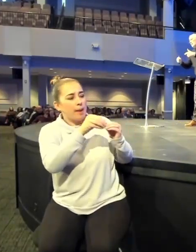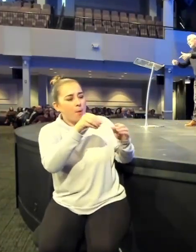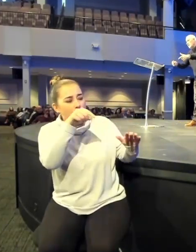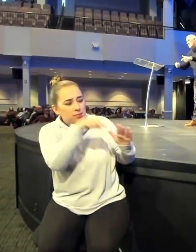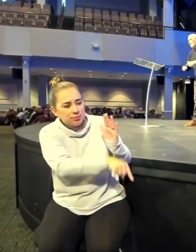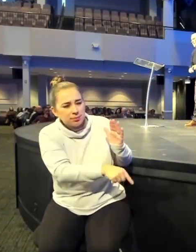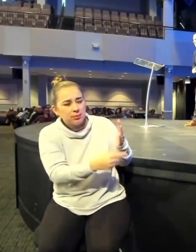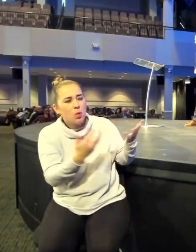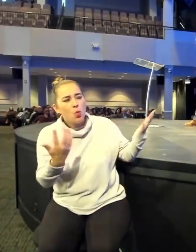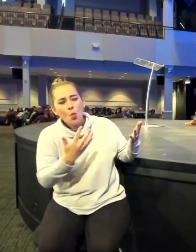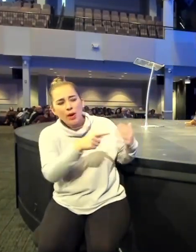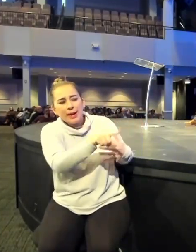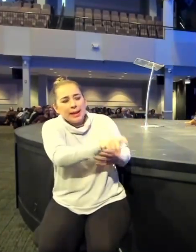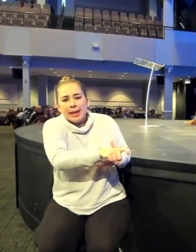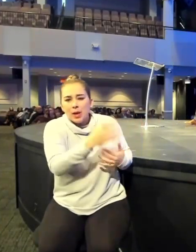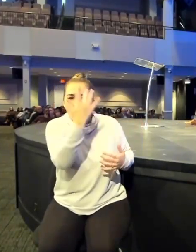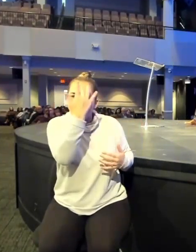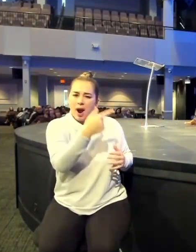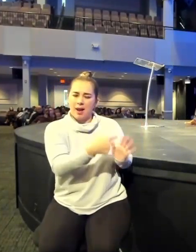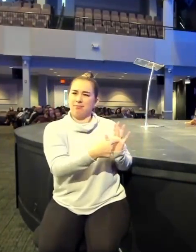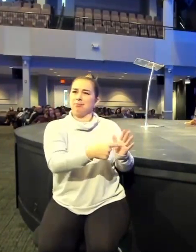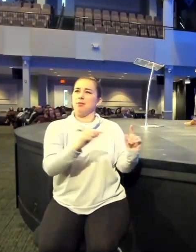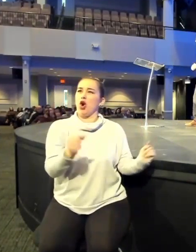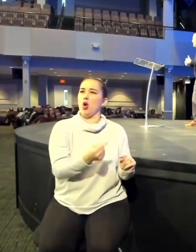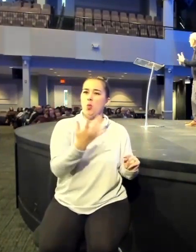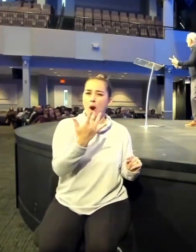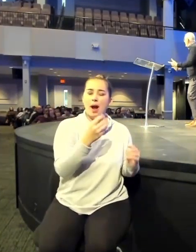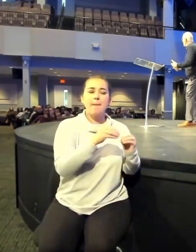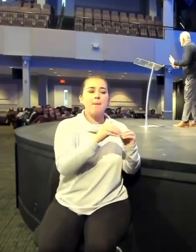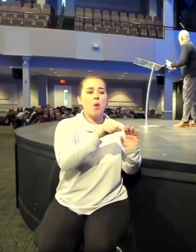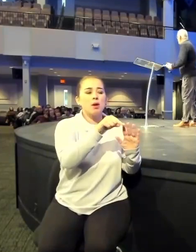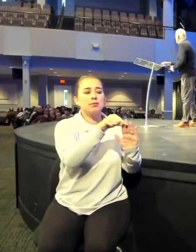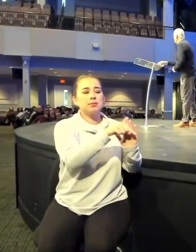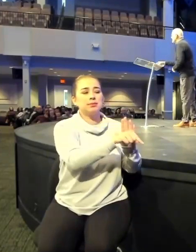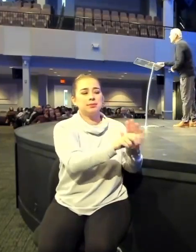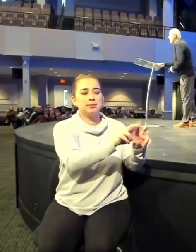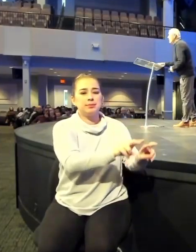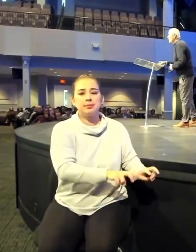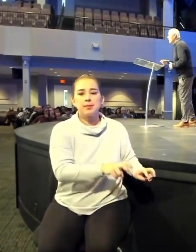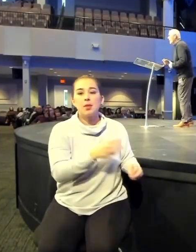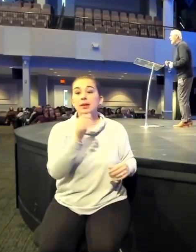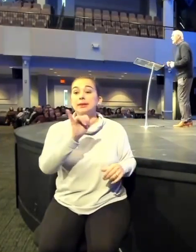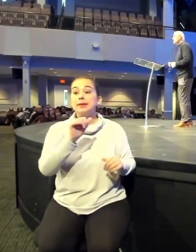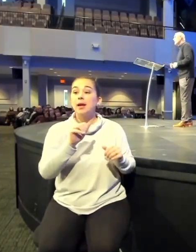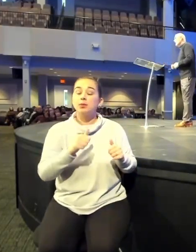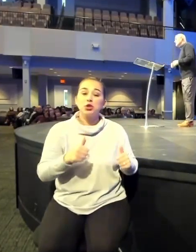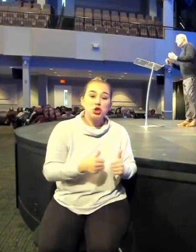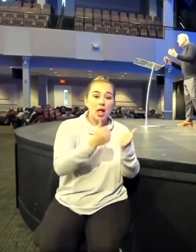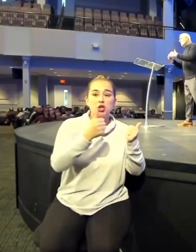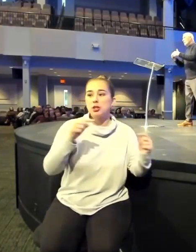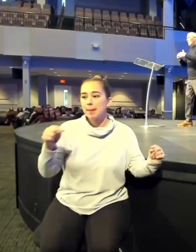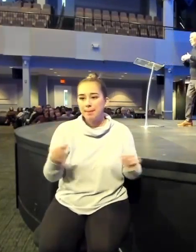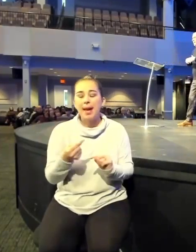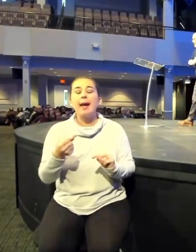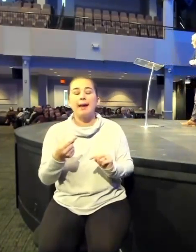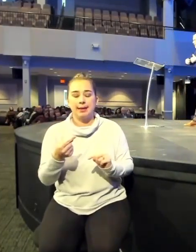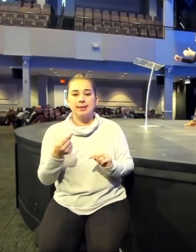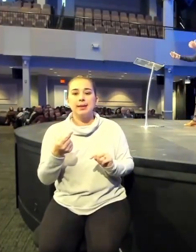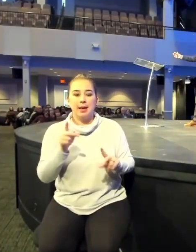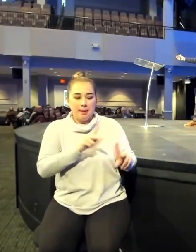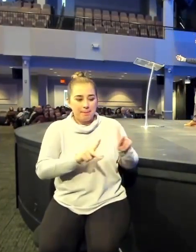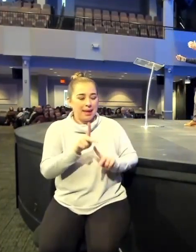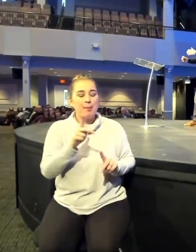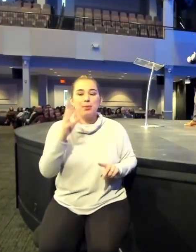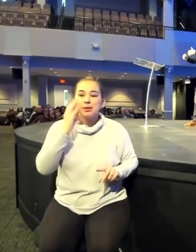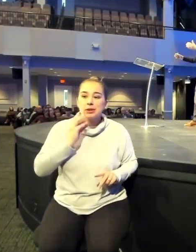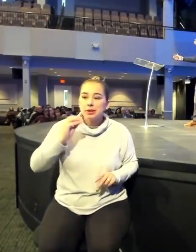what are the needs that are represented in that person's life? Is seeing people with their challenges, seeing people with their pain, is seeing that people have gone